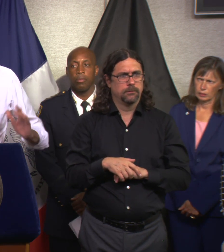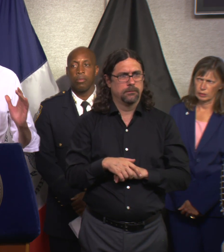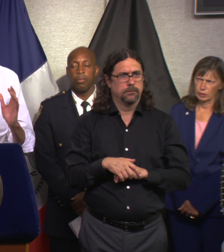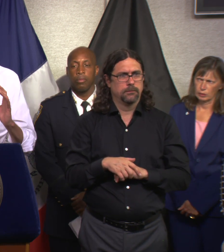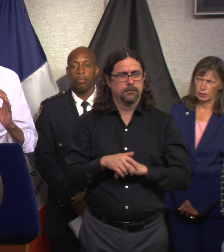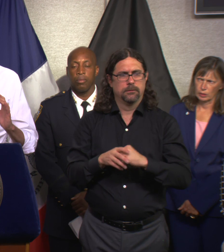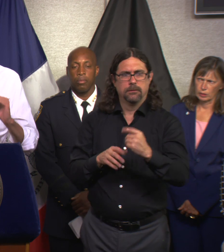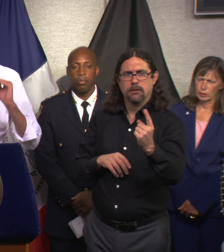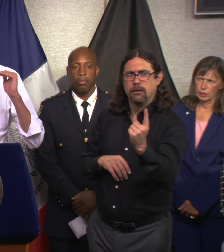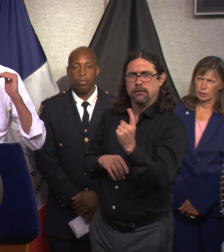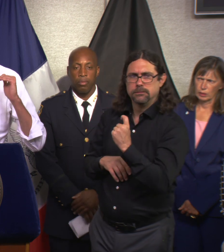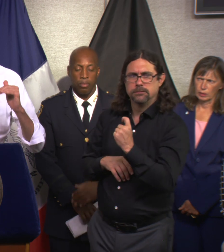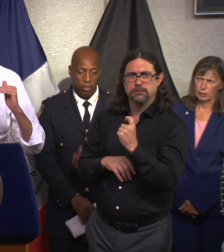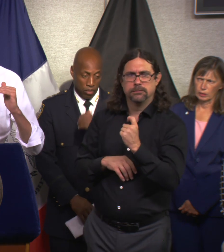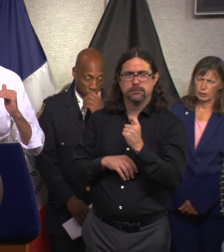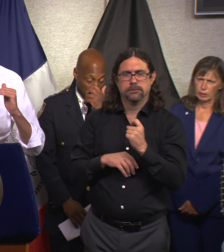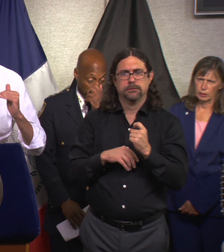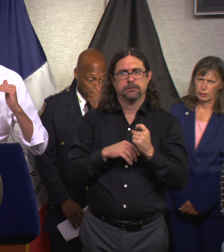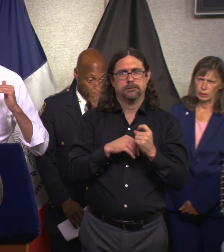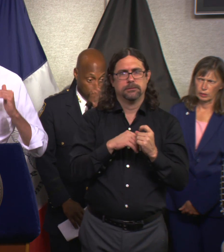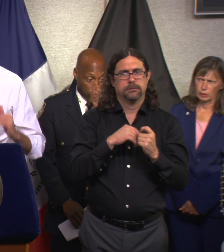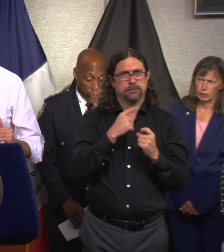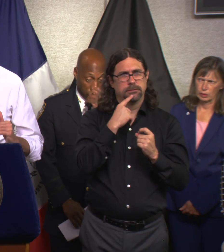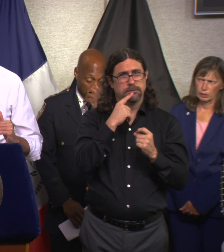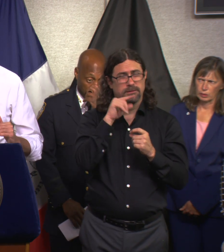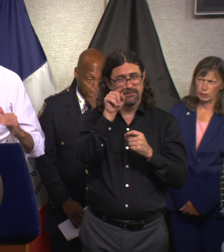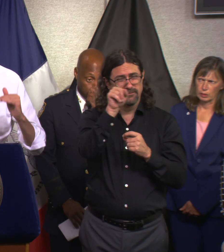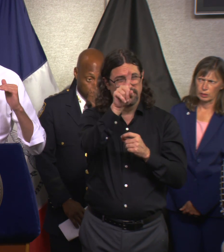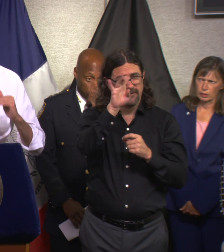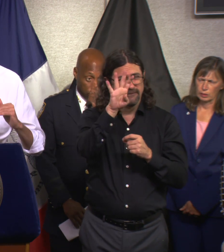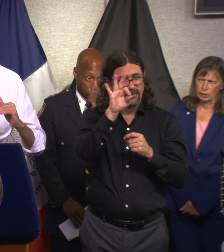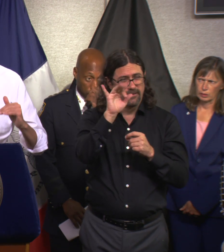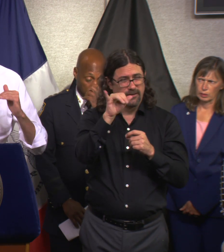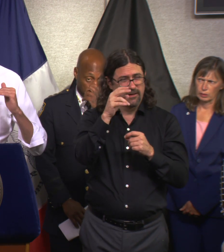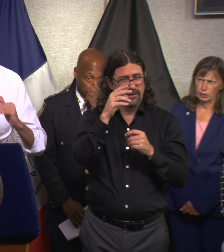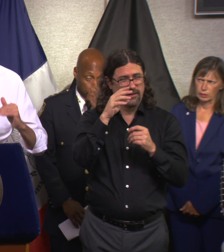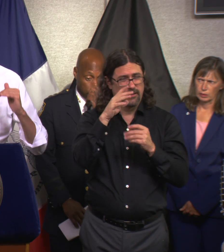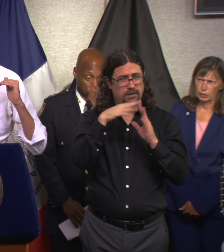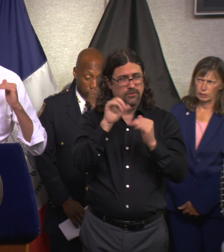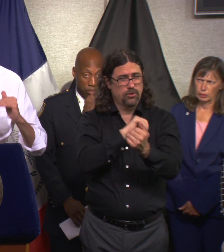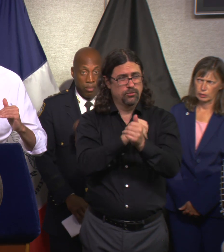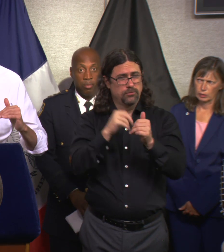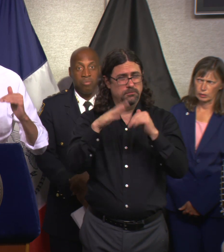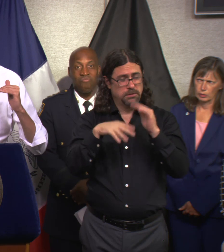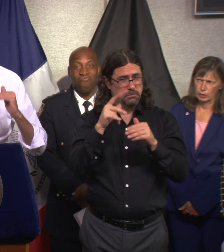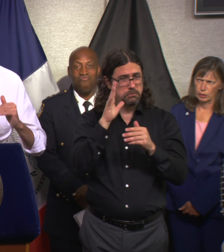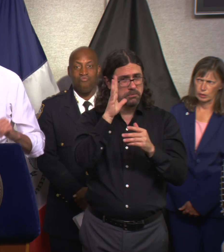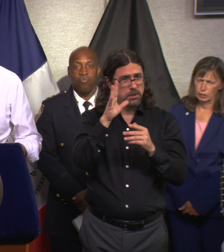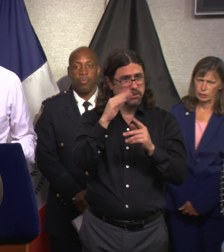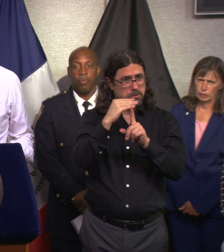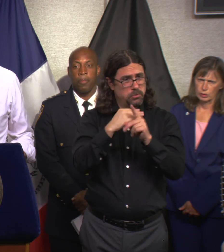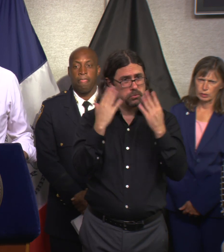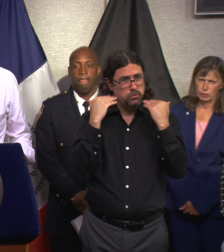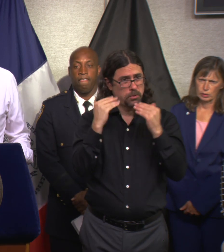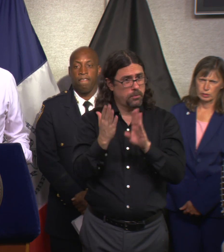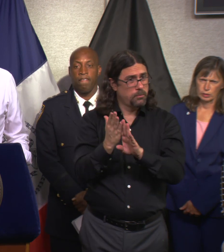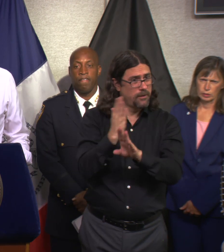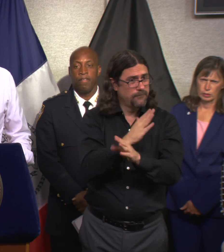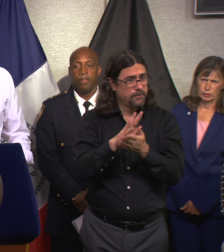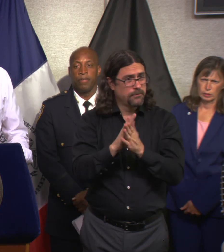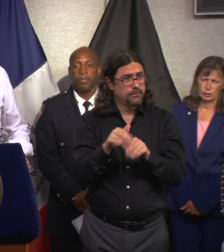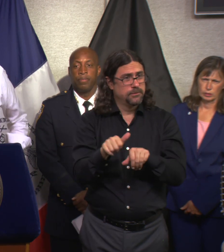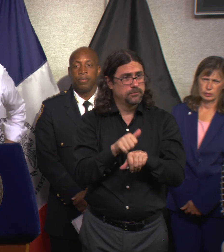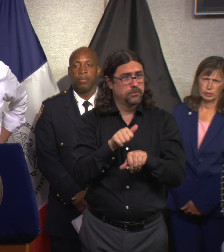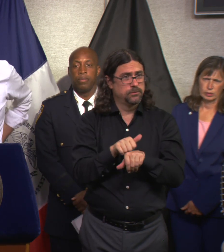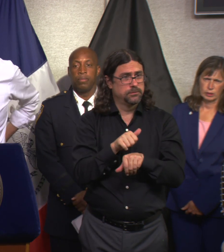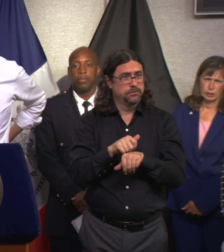central question for us is, can you get it to 78 degrees or lower to make sure people are safe? The answer I've been told and I believe is yes. I have one other question, Please.